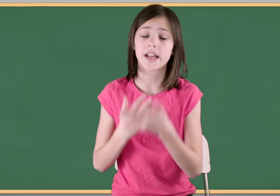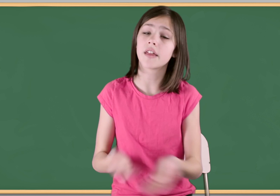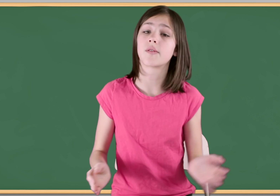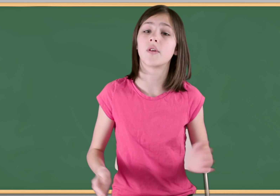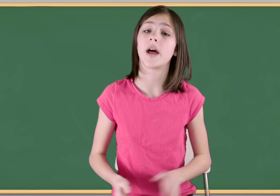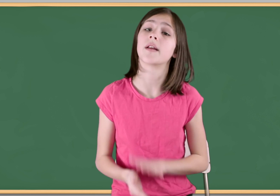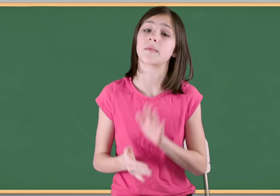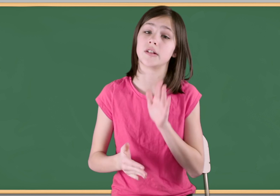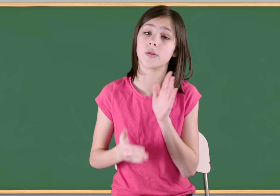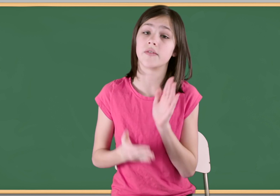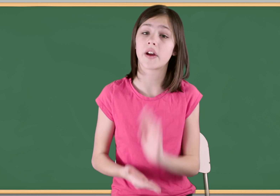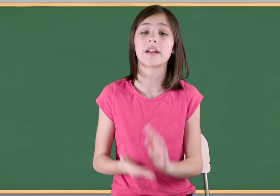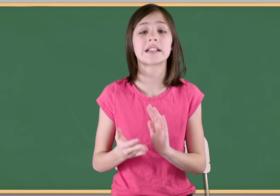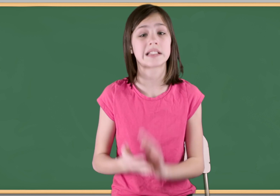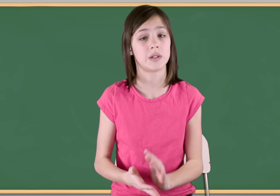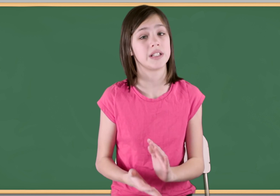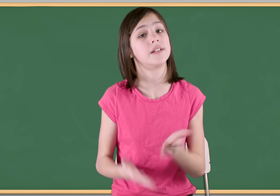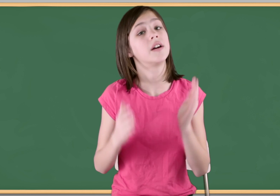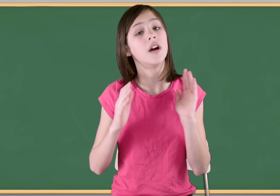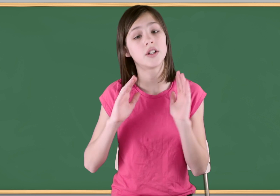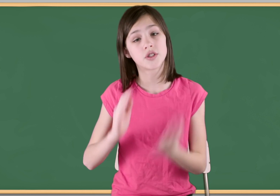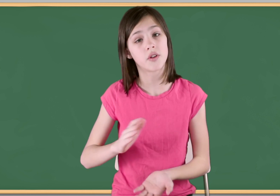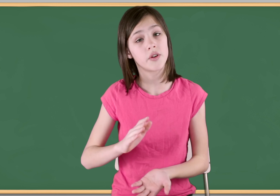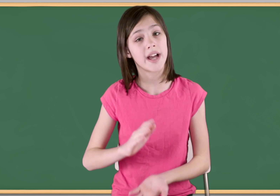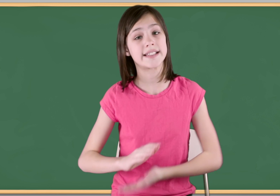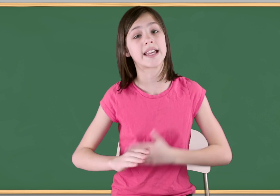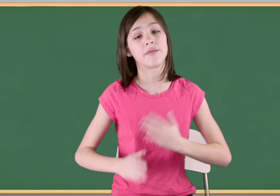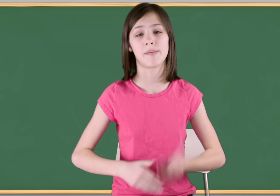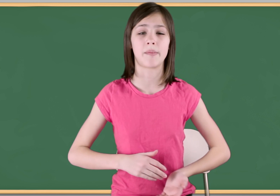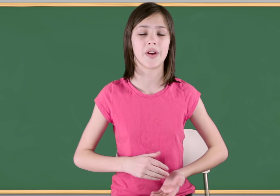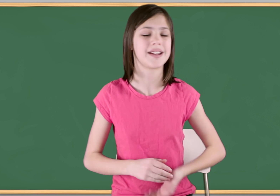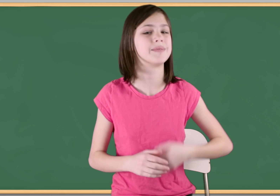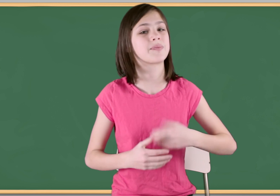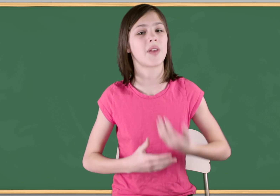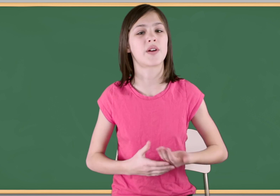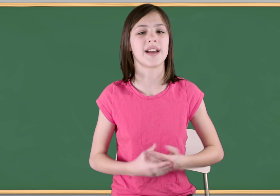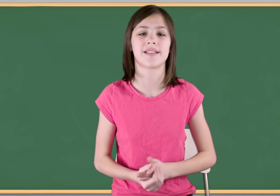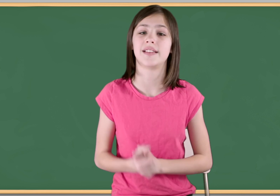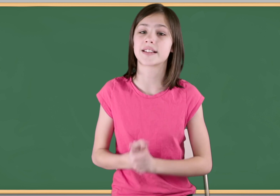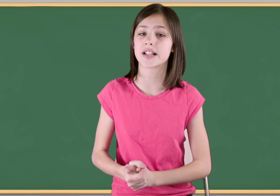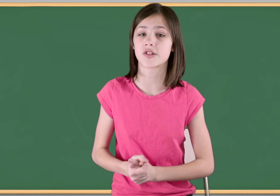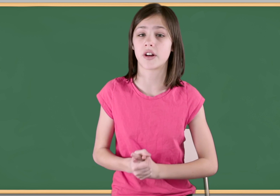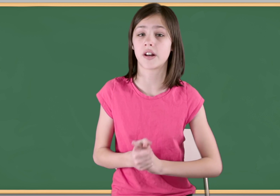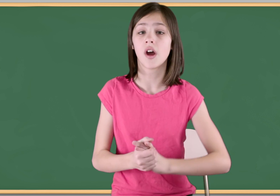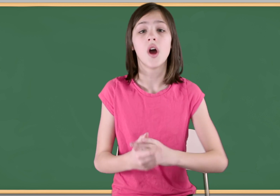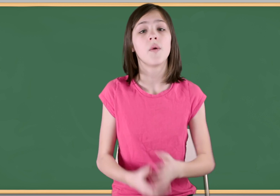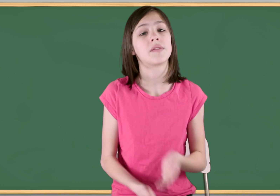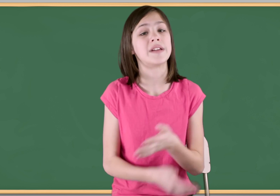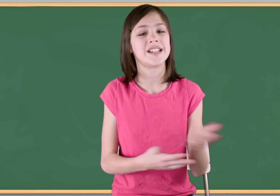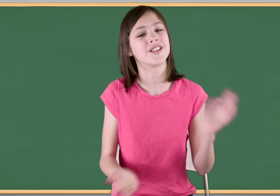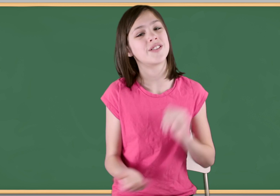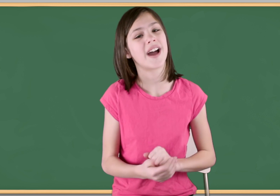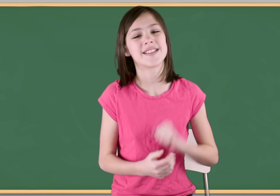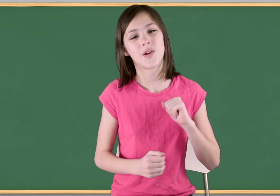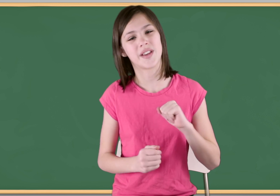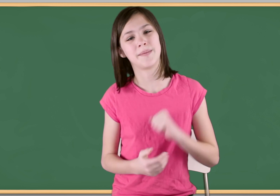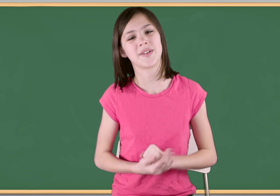get through it and I'm going to do it very slowly so you guys can remember it. Okay, let's get started with me teaching you guys all the